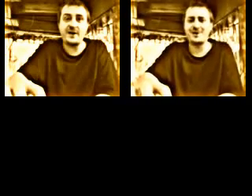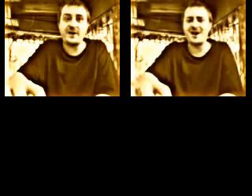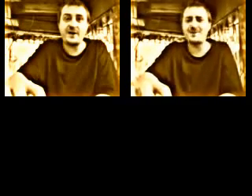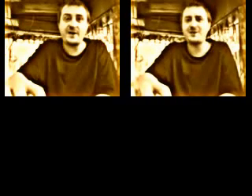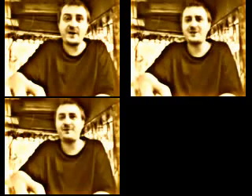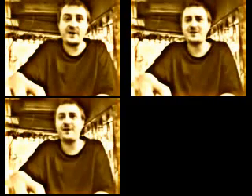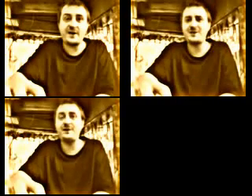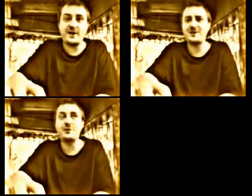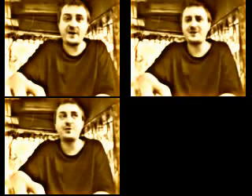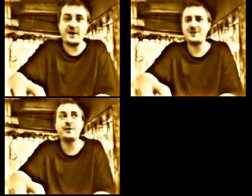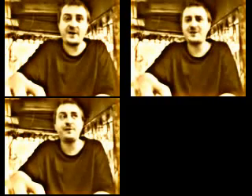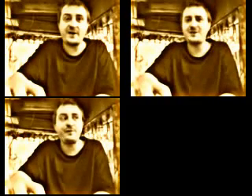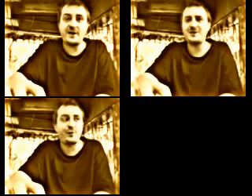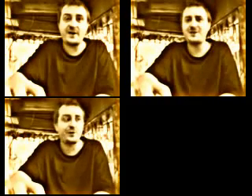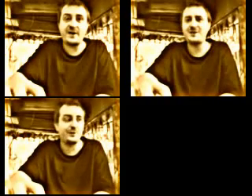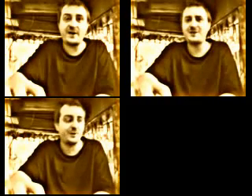cops? Vehicle enforcement.